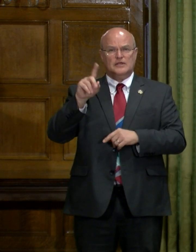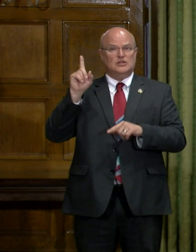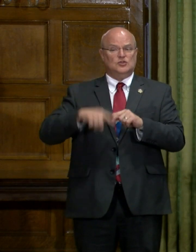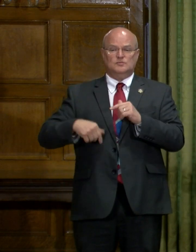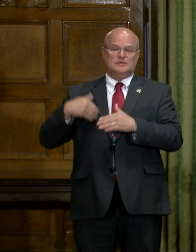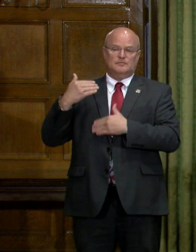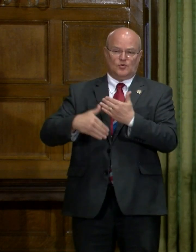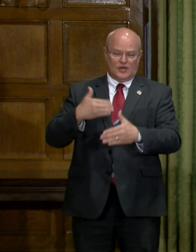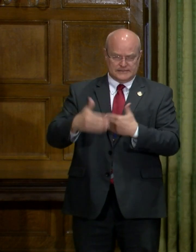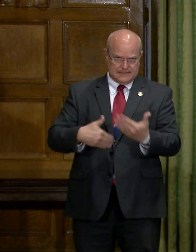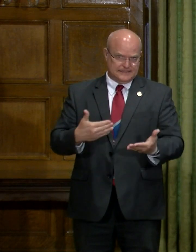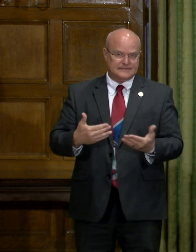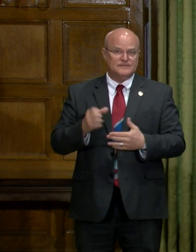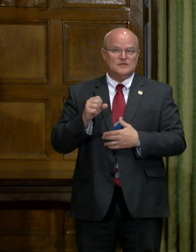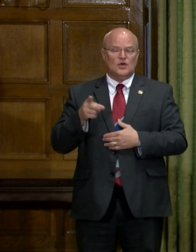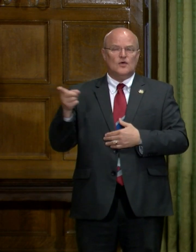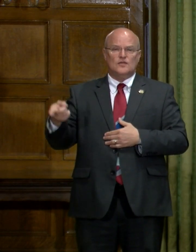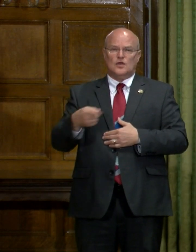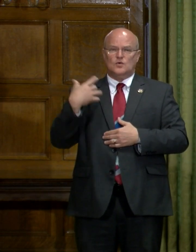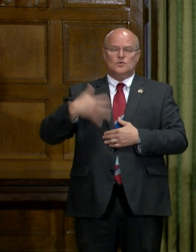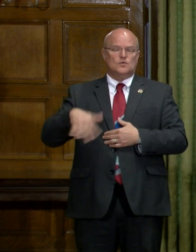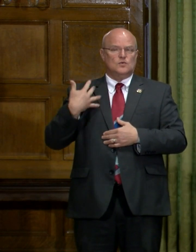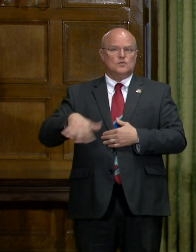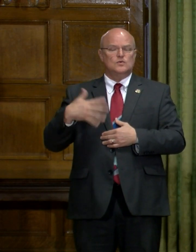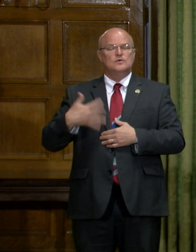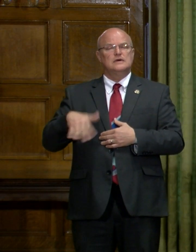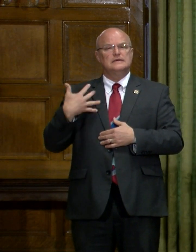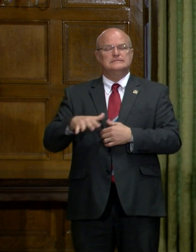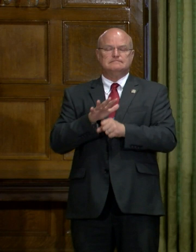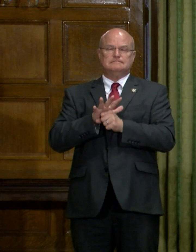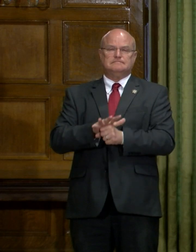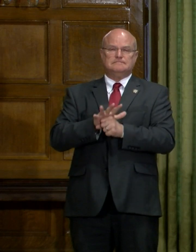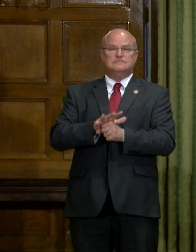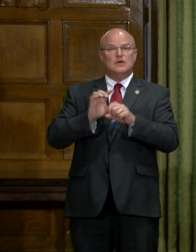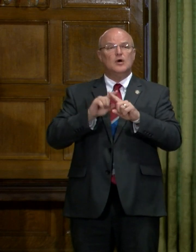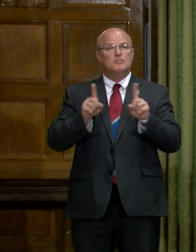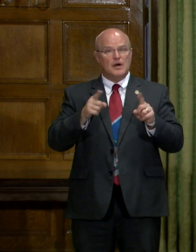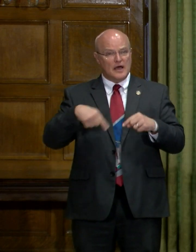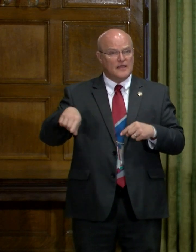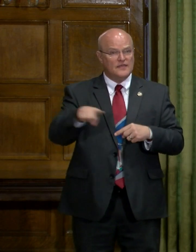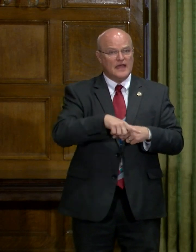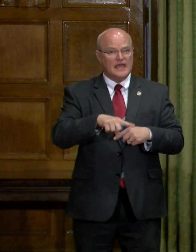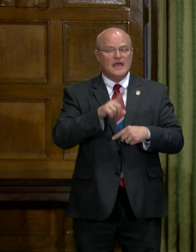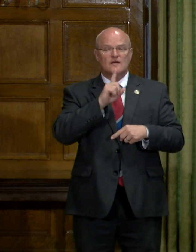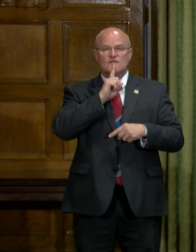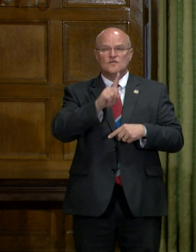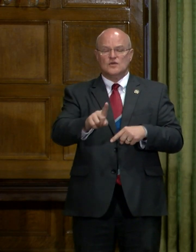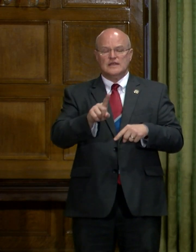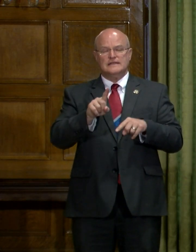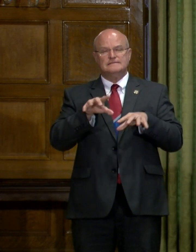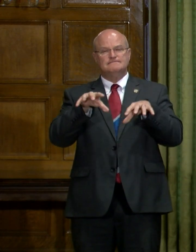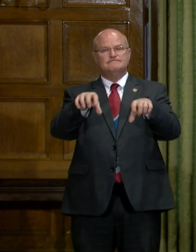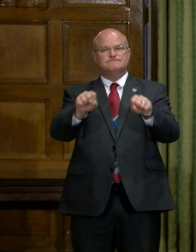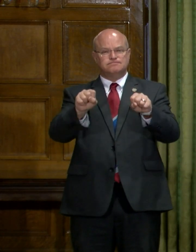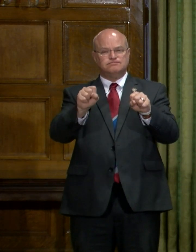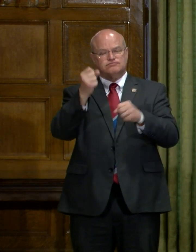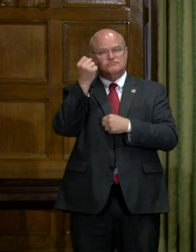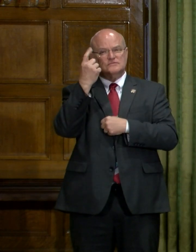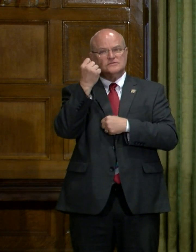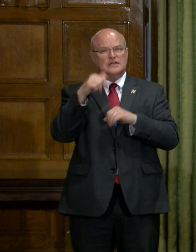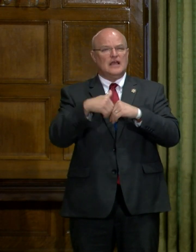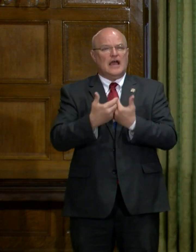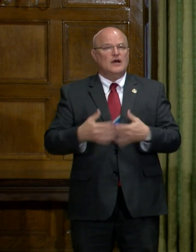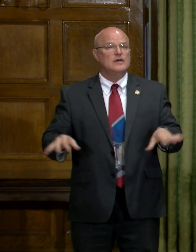are really under some pressure, but they have embraced this, understanding how important